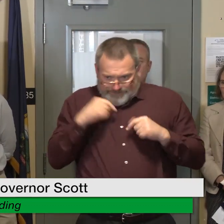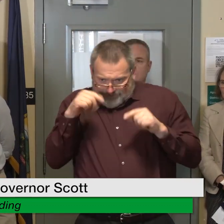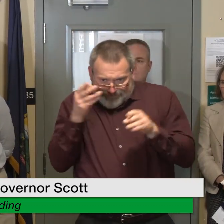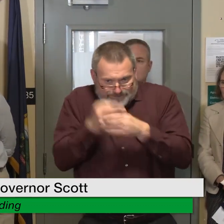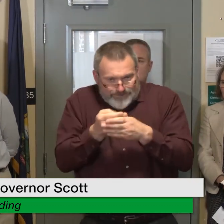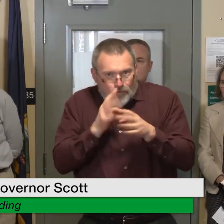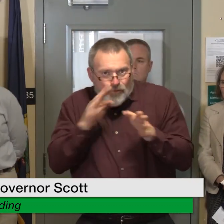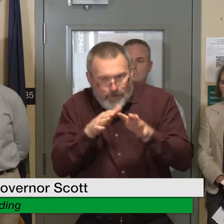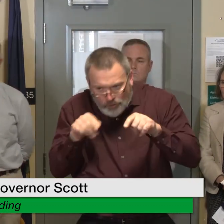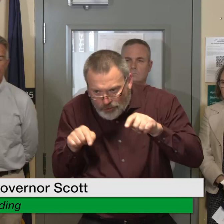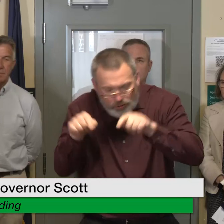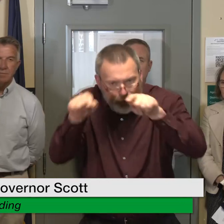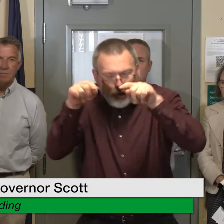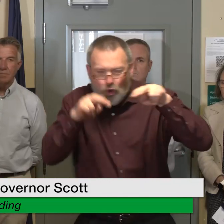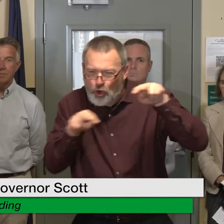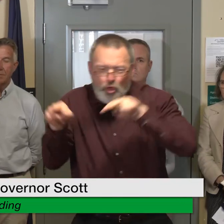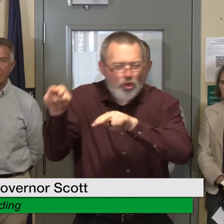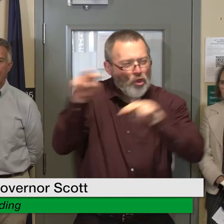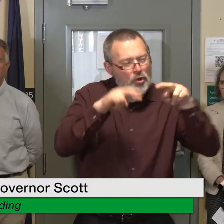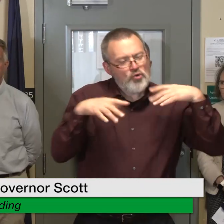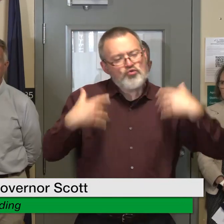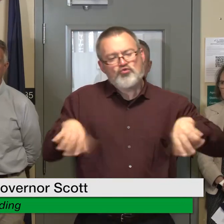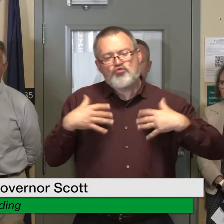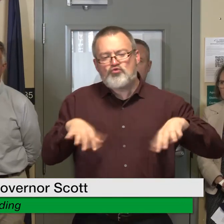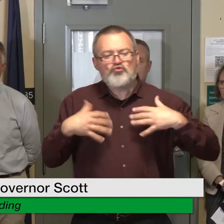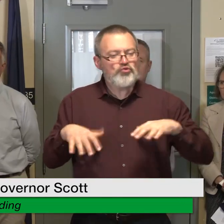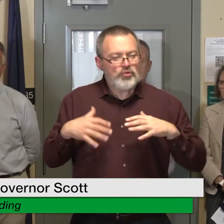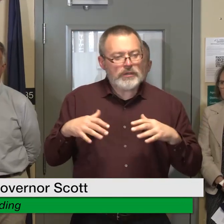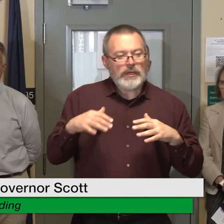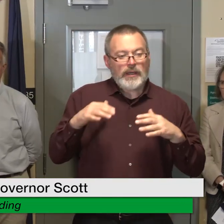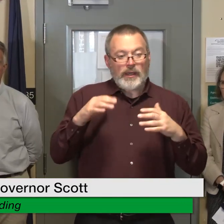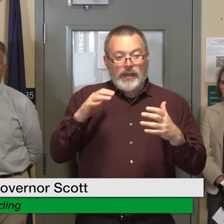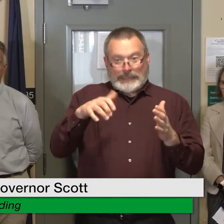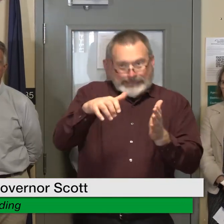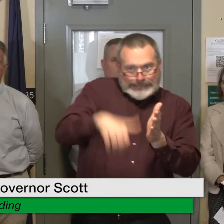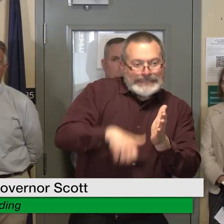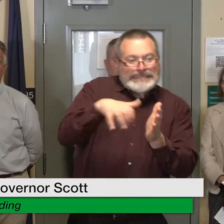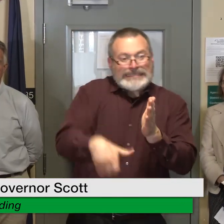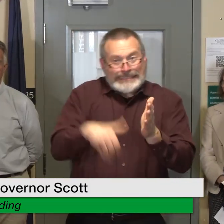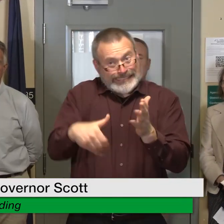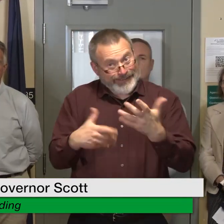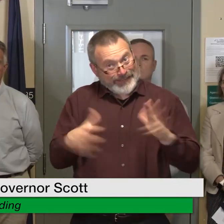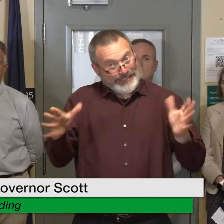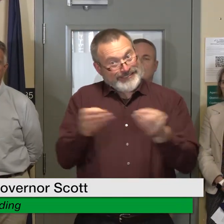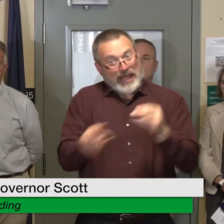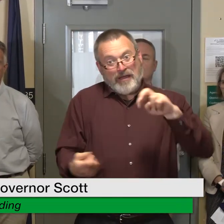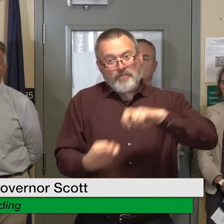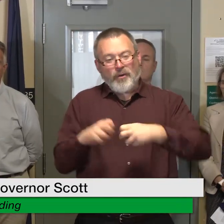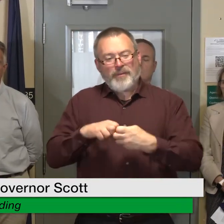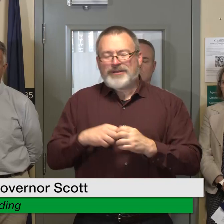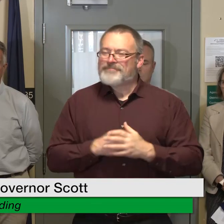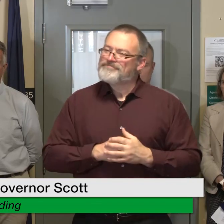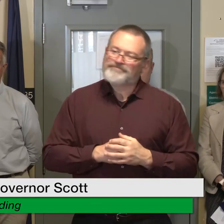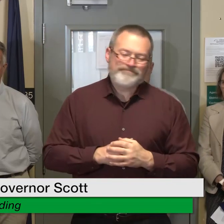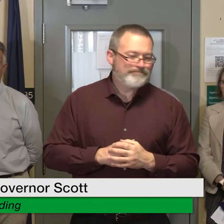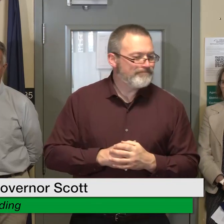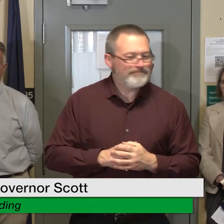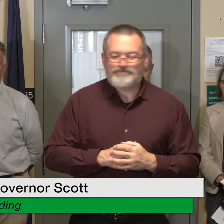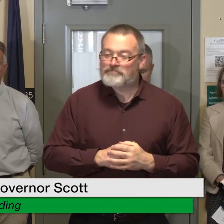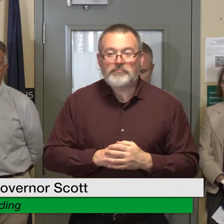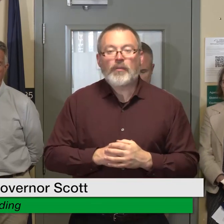to be clear, dredging will not solve flooding, but it is a tool to help alleviate flooding in